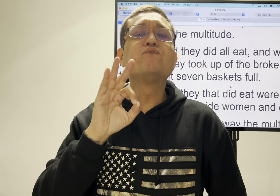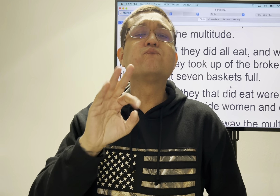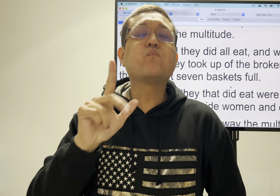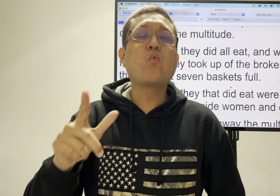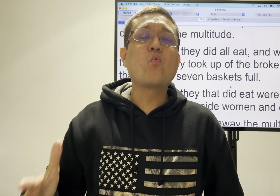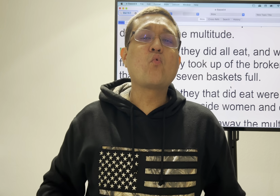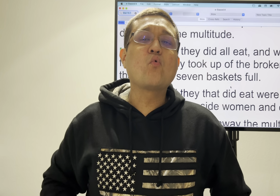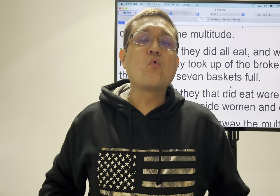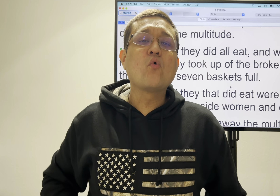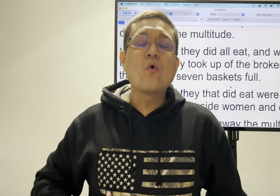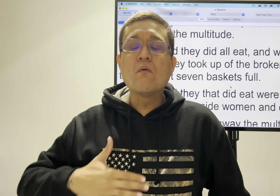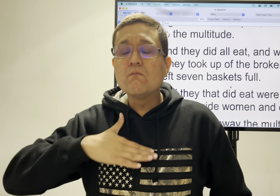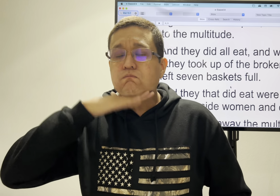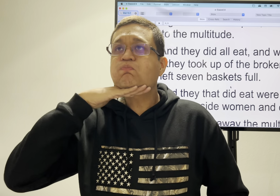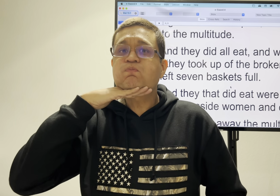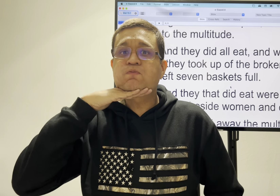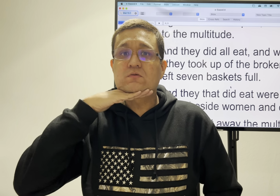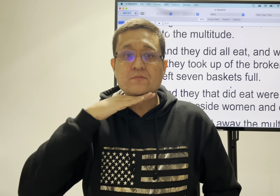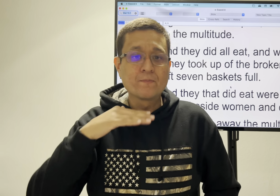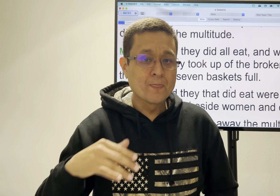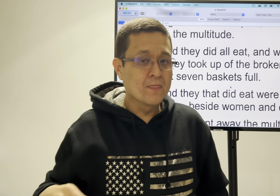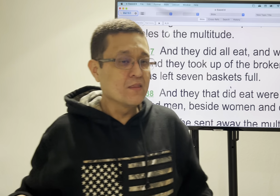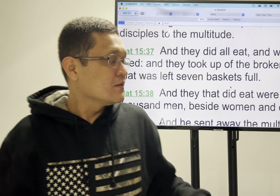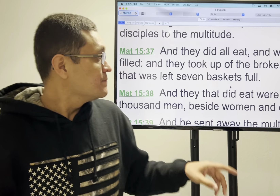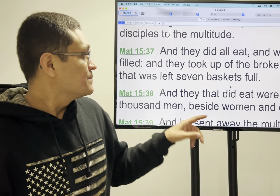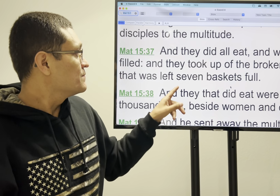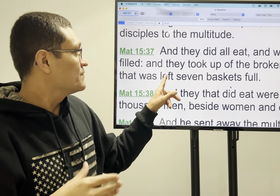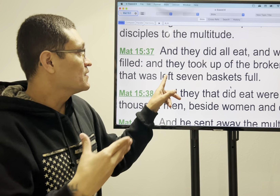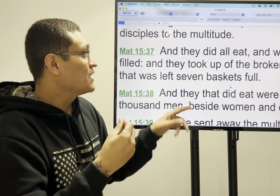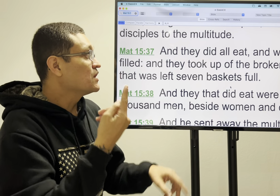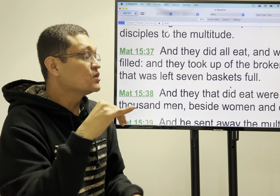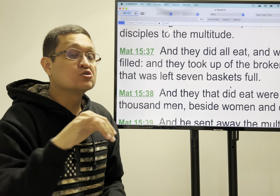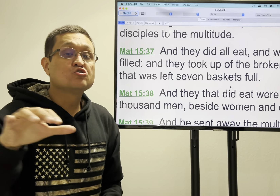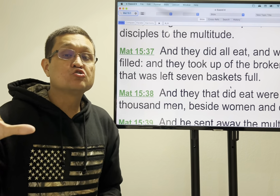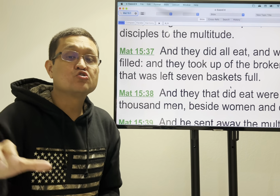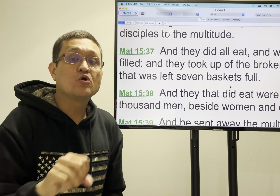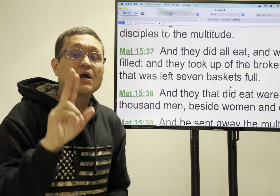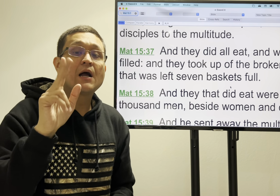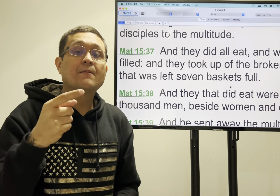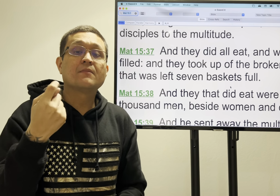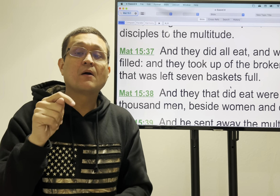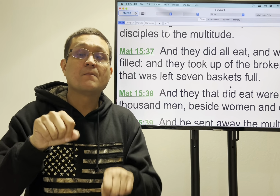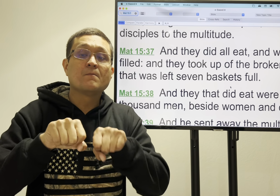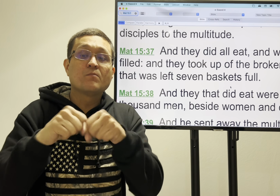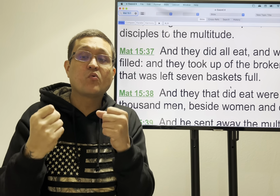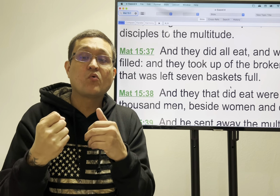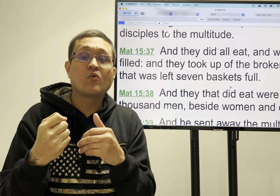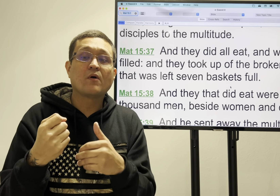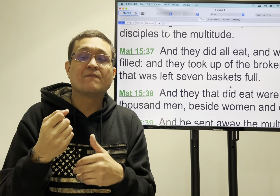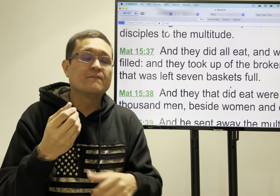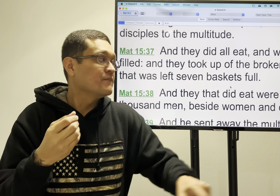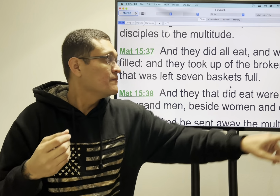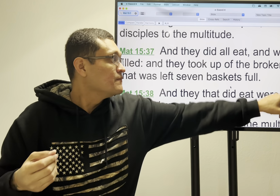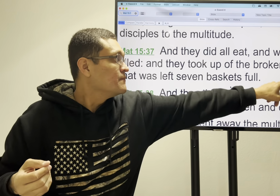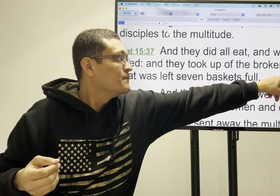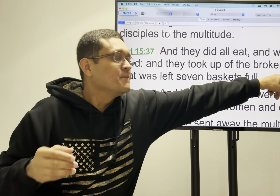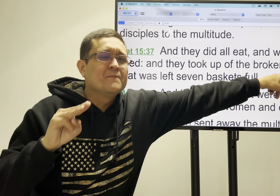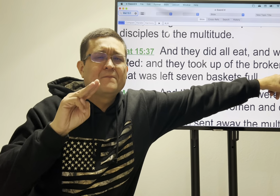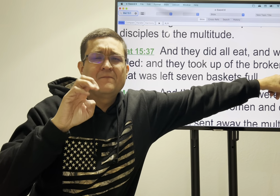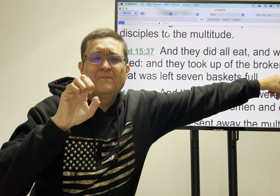And again, for this word, filled means as in you've eaten a lot and you're done eating, okay? And they took